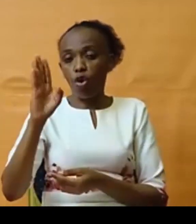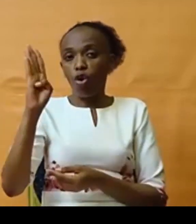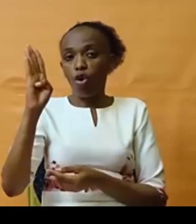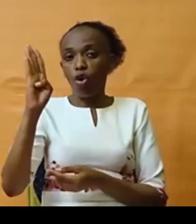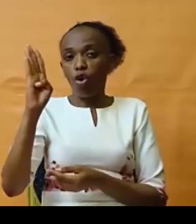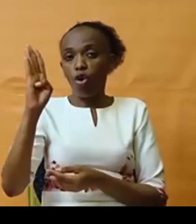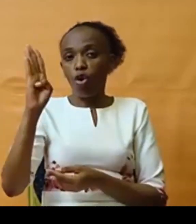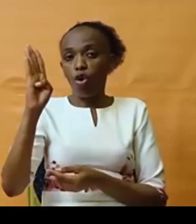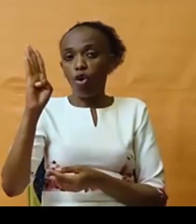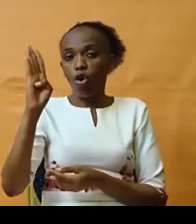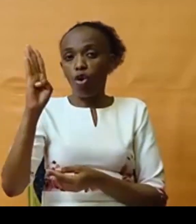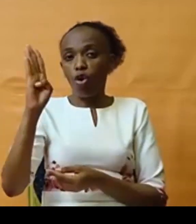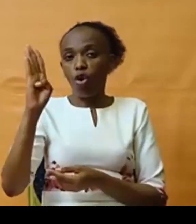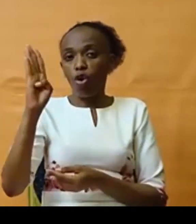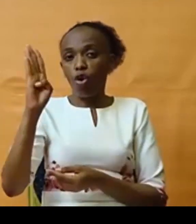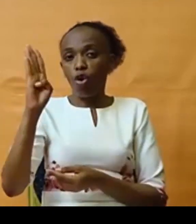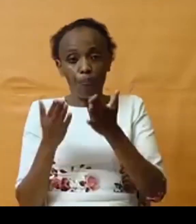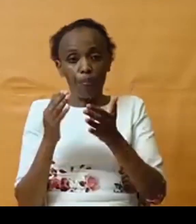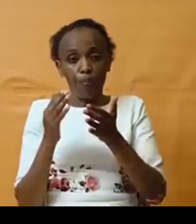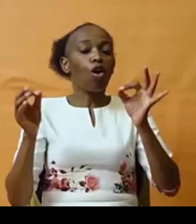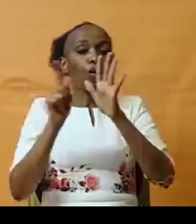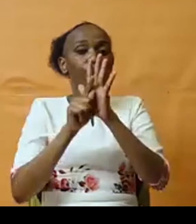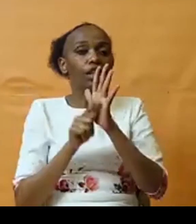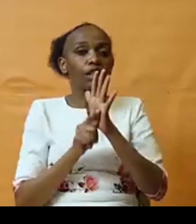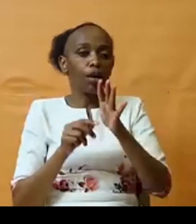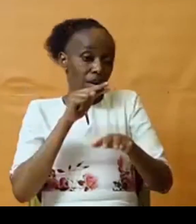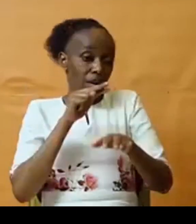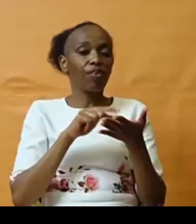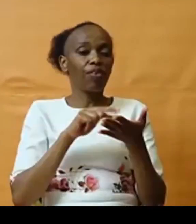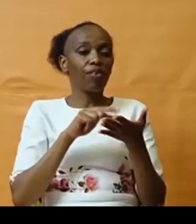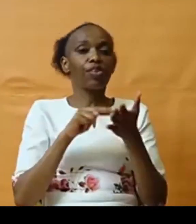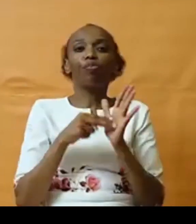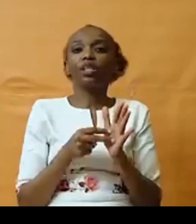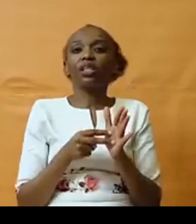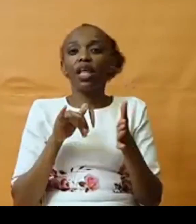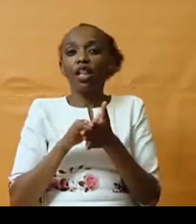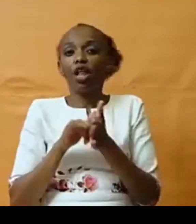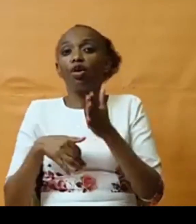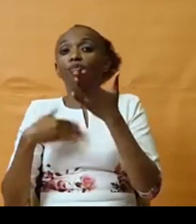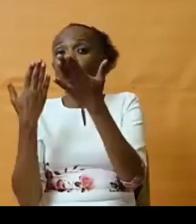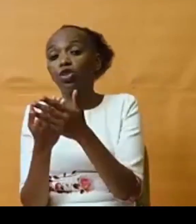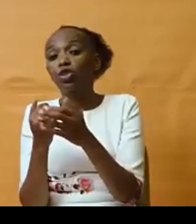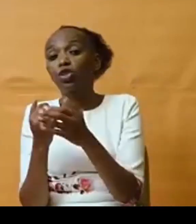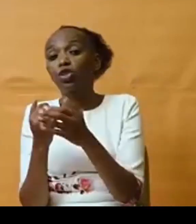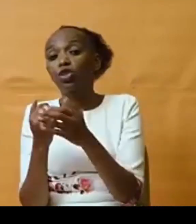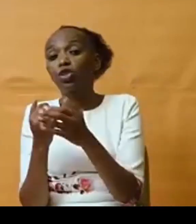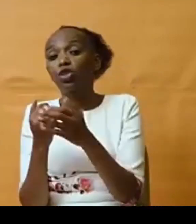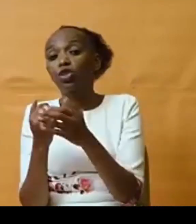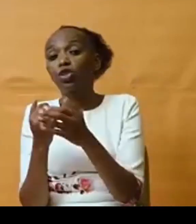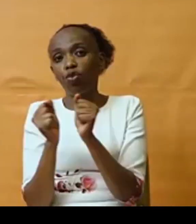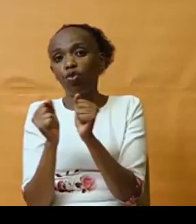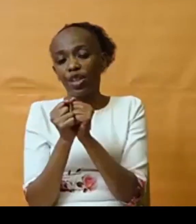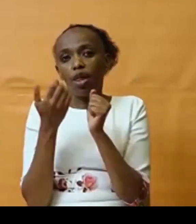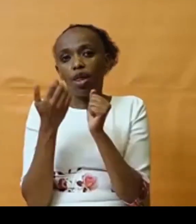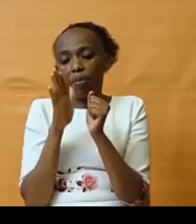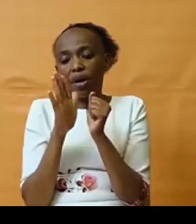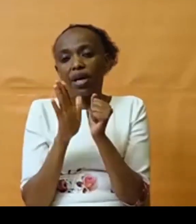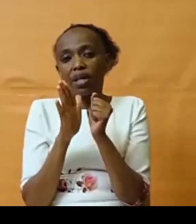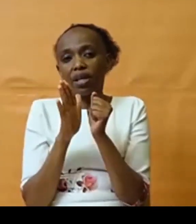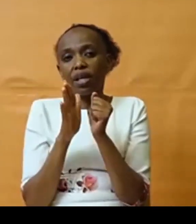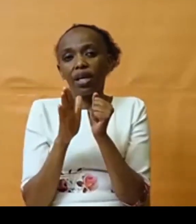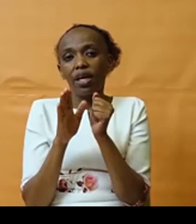long-term nature of the projects or the needs of the countries they propose to fund, with the money raised by the